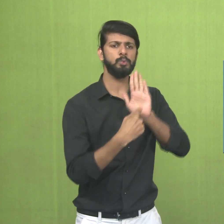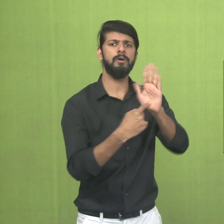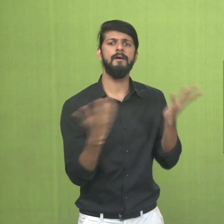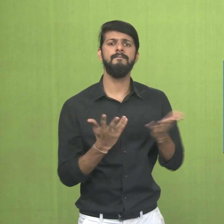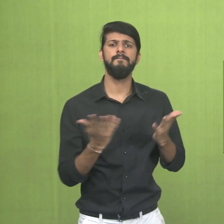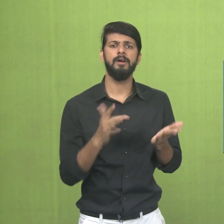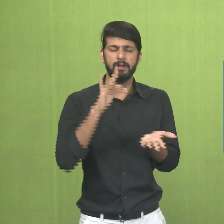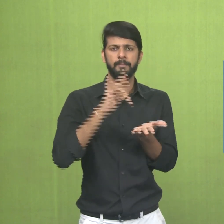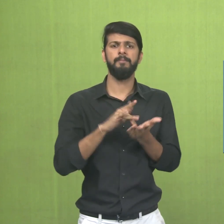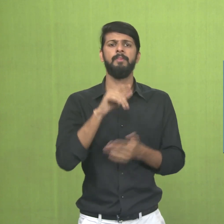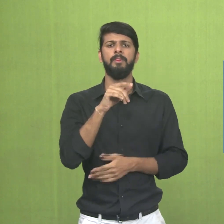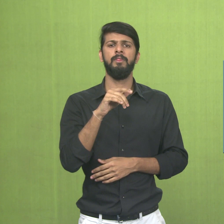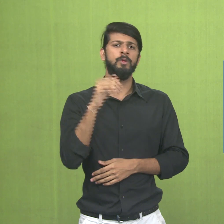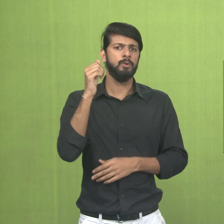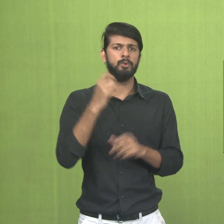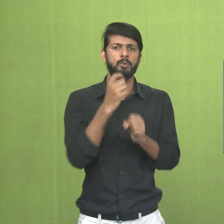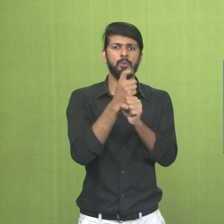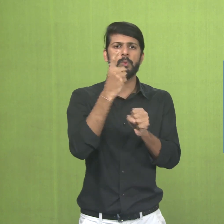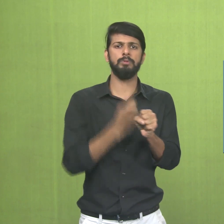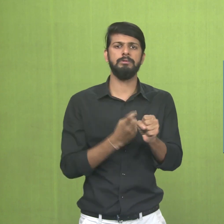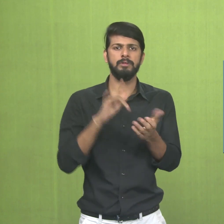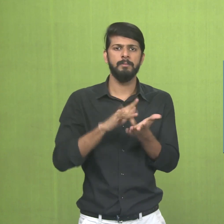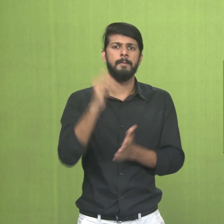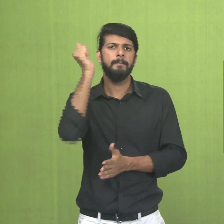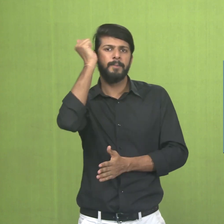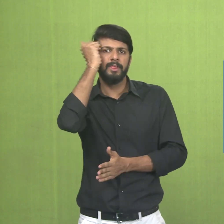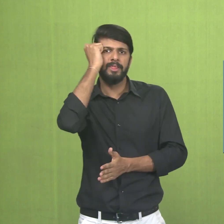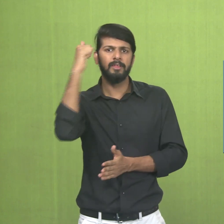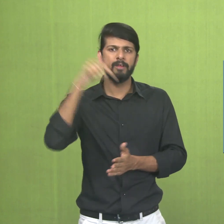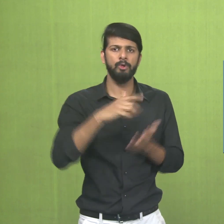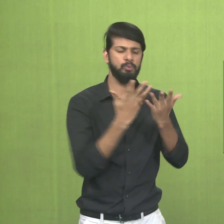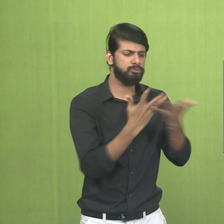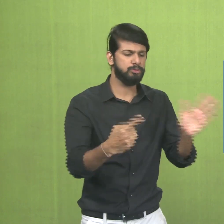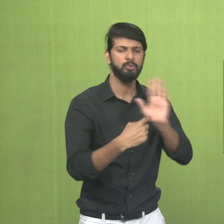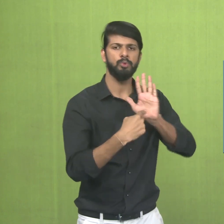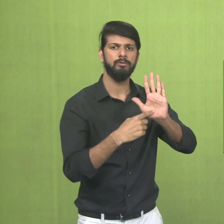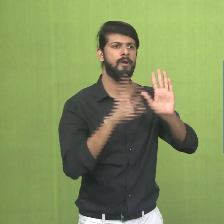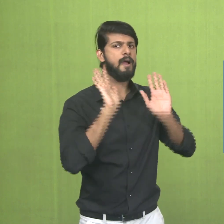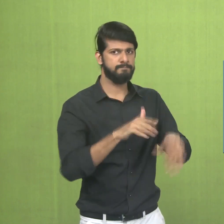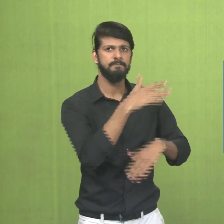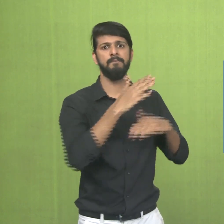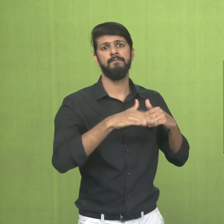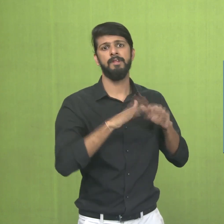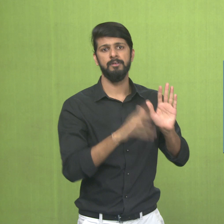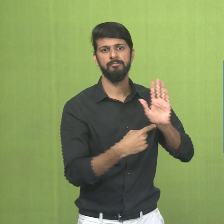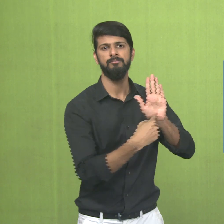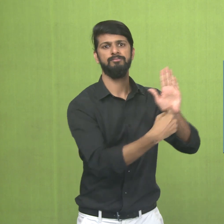And this artwork is displayed at the Maharaja Fateh Singh Museum in Vadodara,